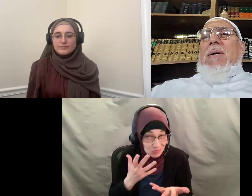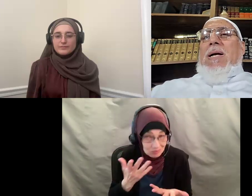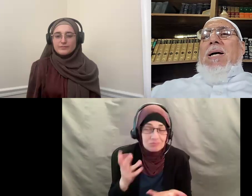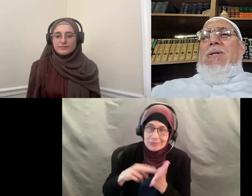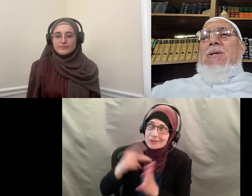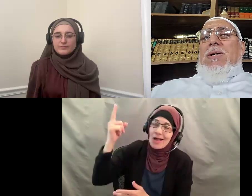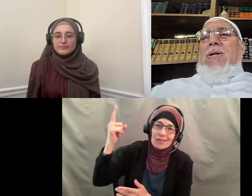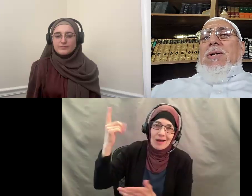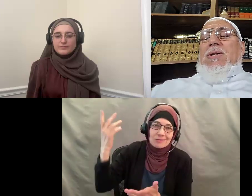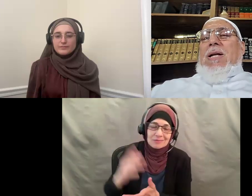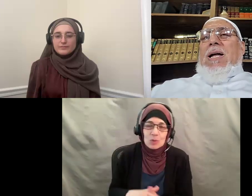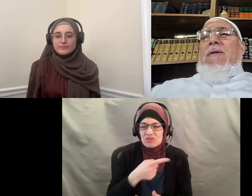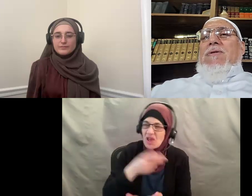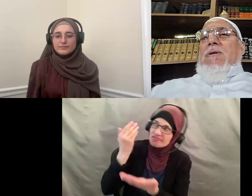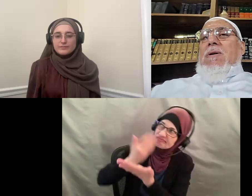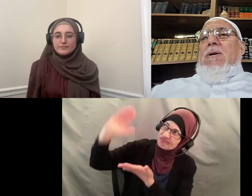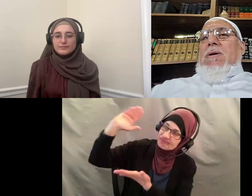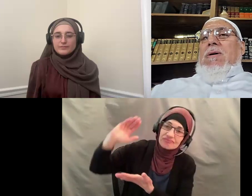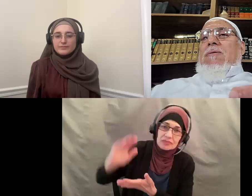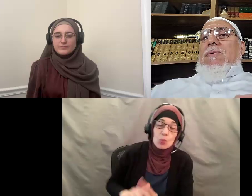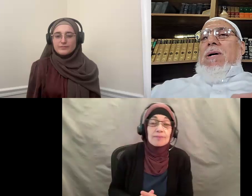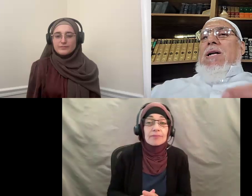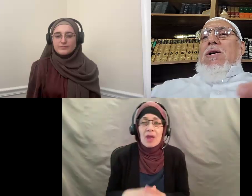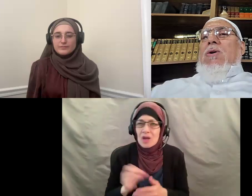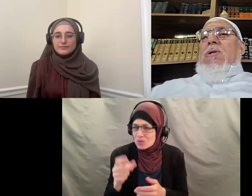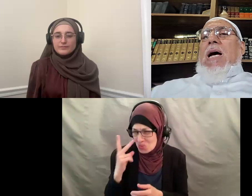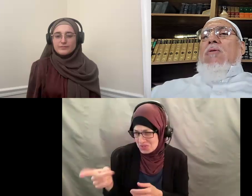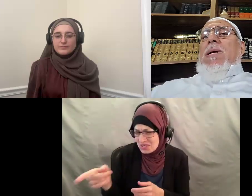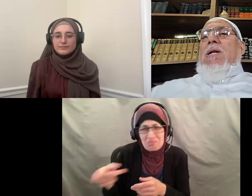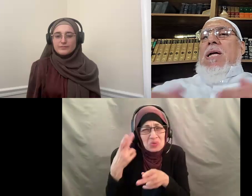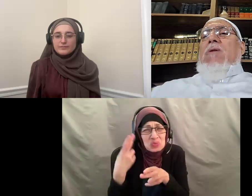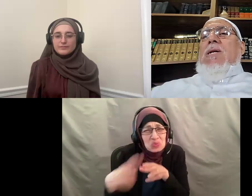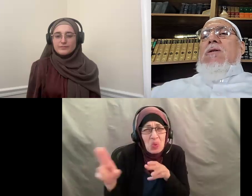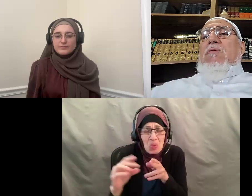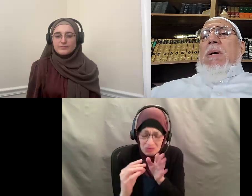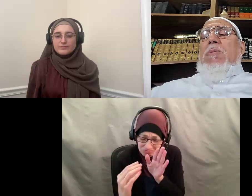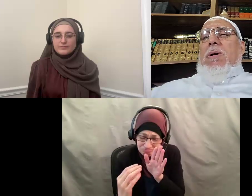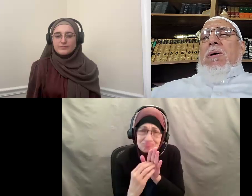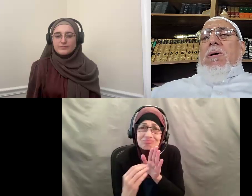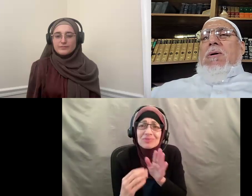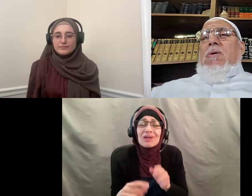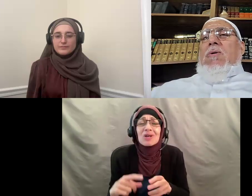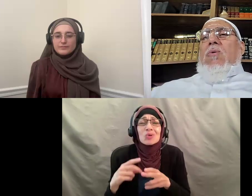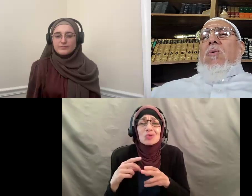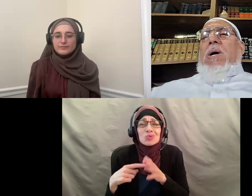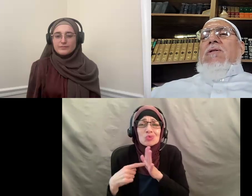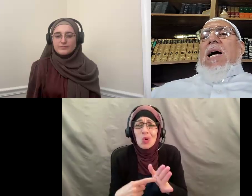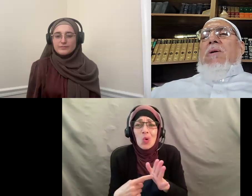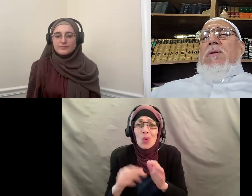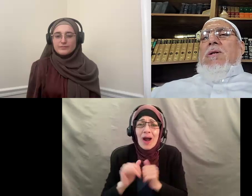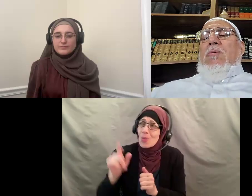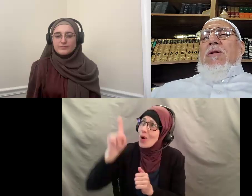Allah summarized the lives of God knows how many thousands of people